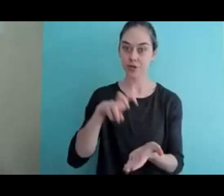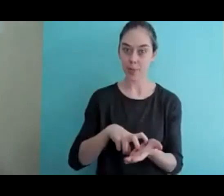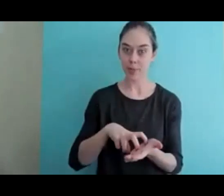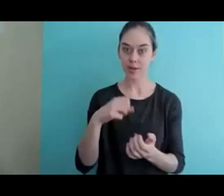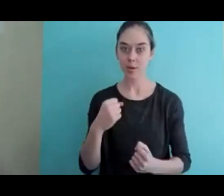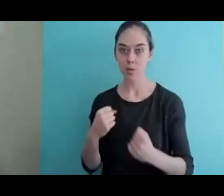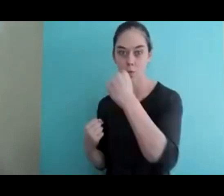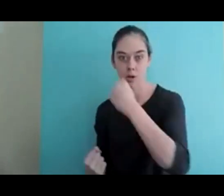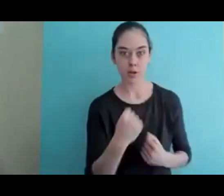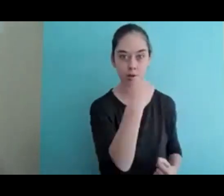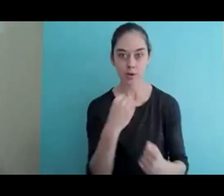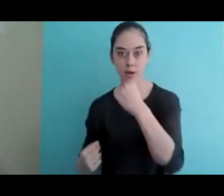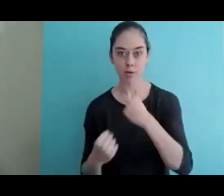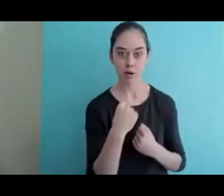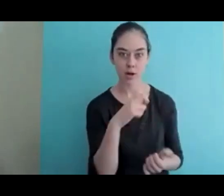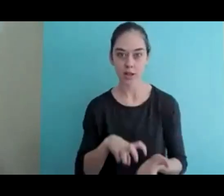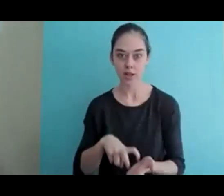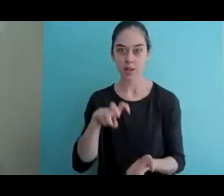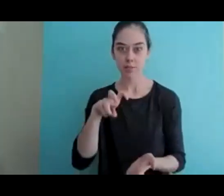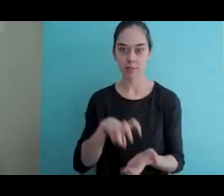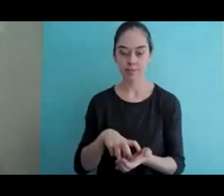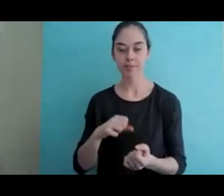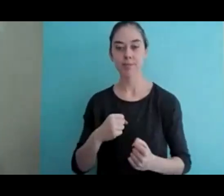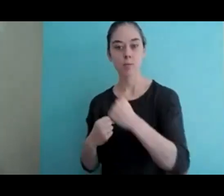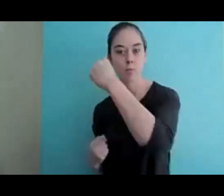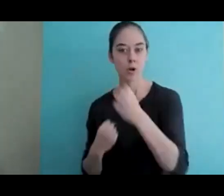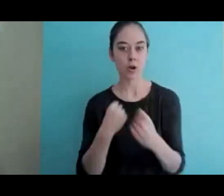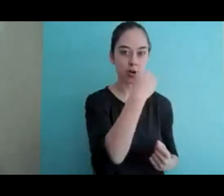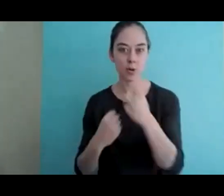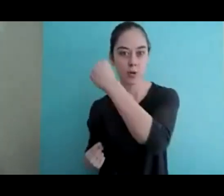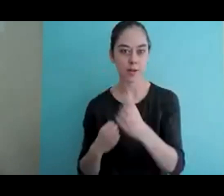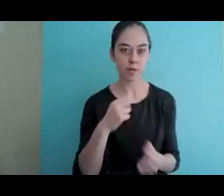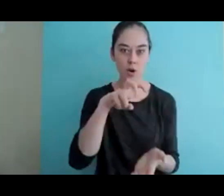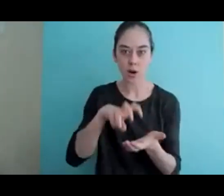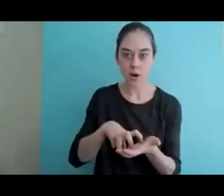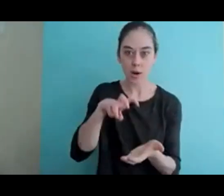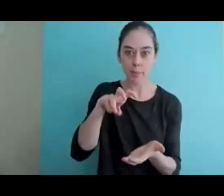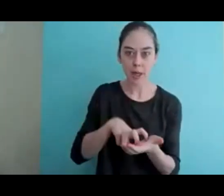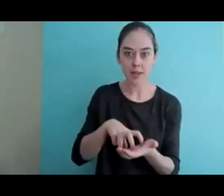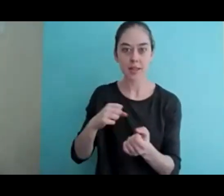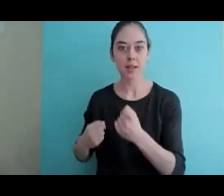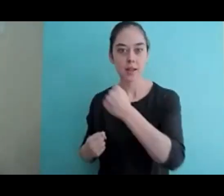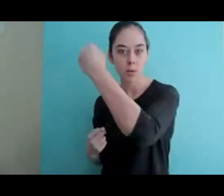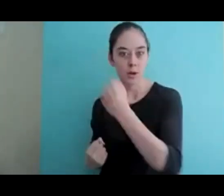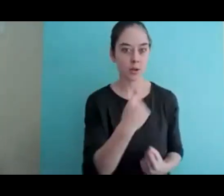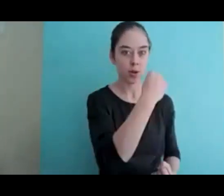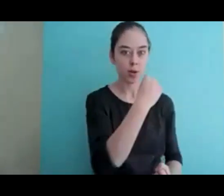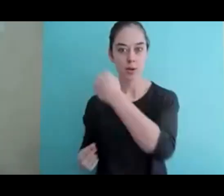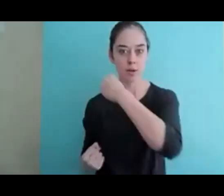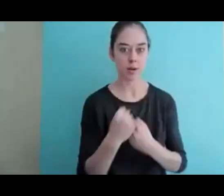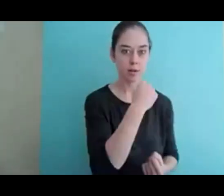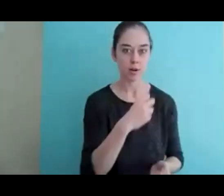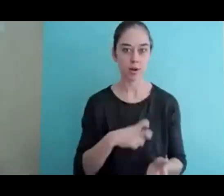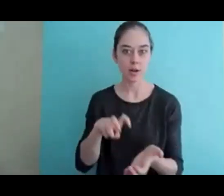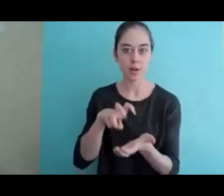jump. One, two, three, four. Hop. Let's go. One, two, three, four. Hop. One, two,